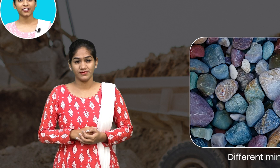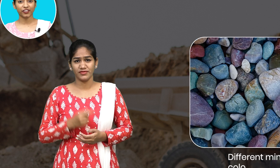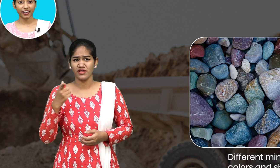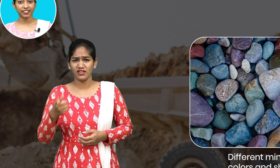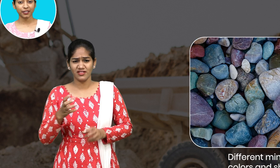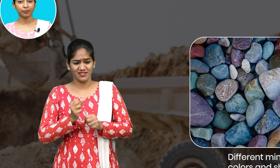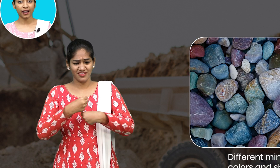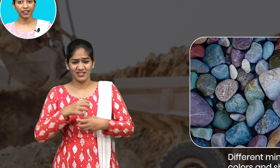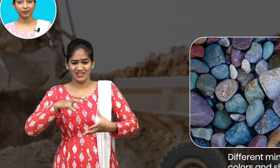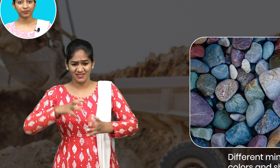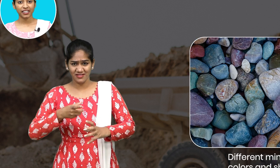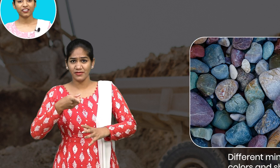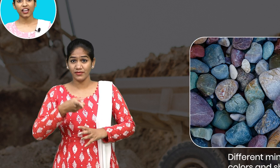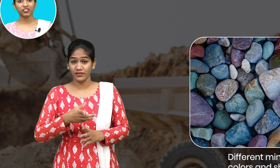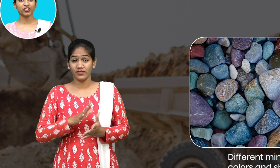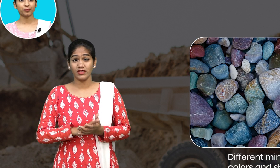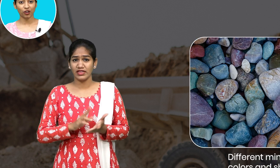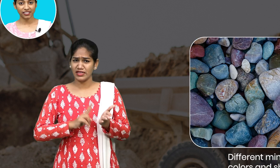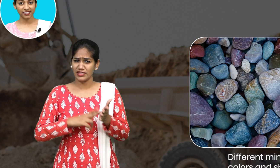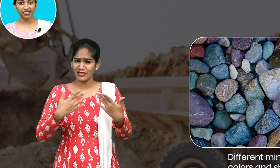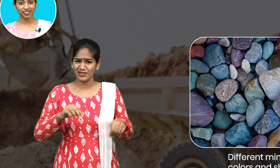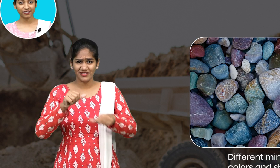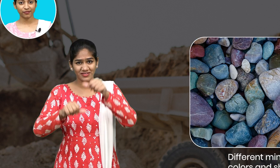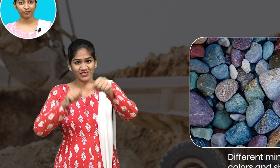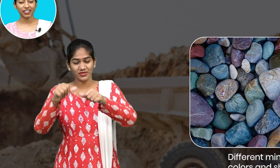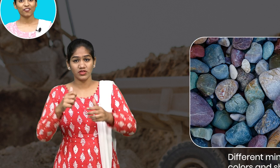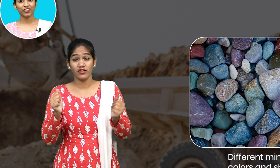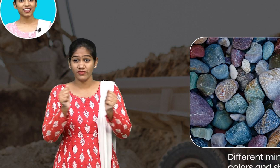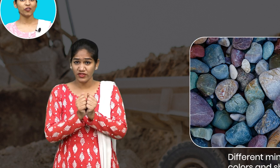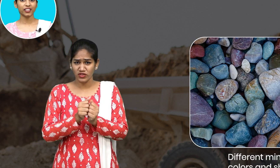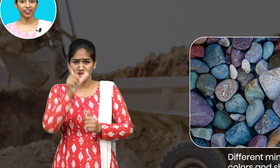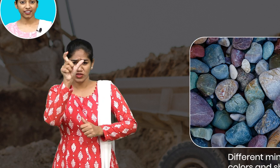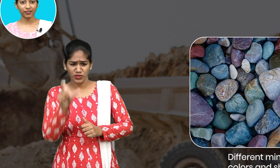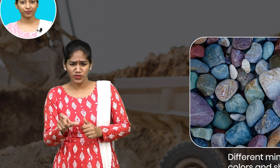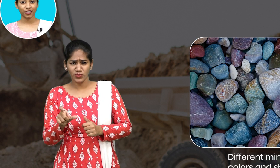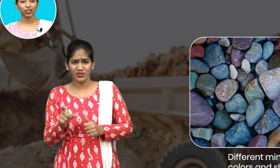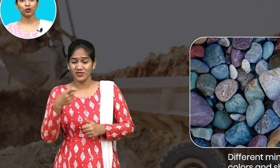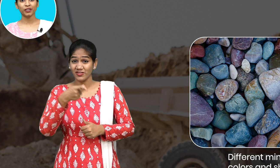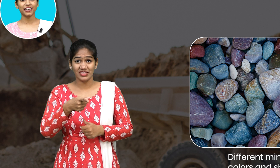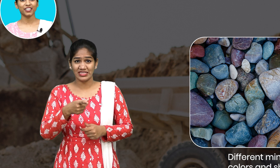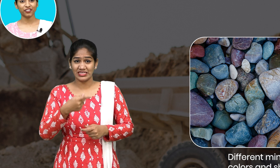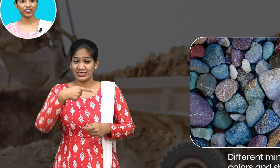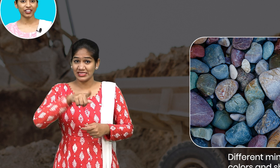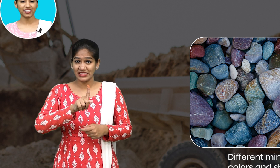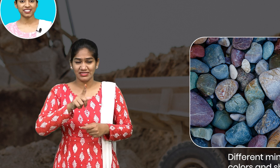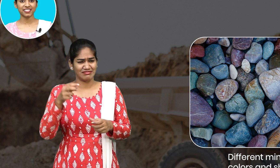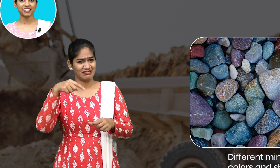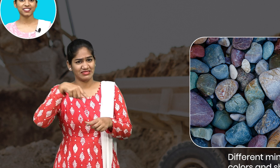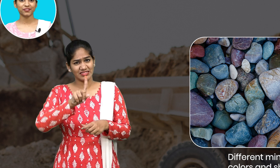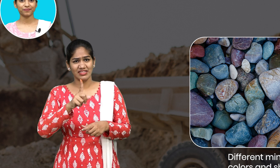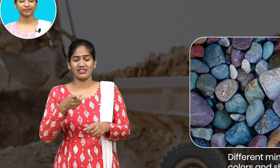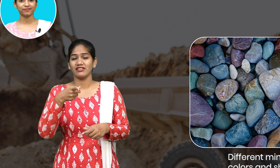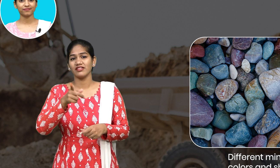They are created by natural processes without any human